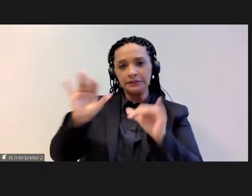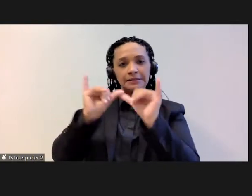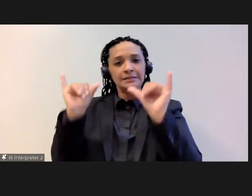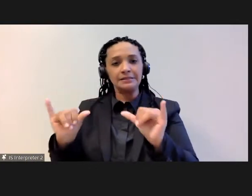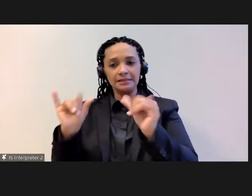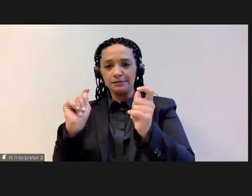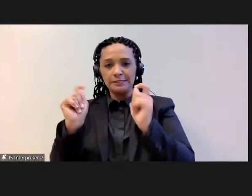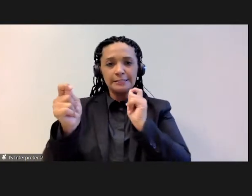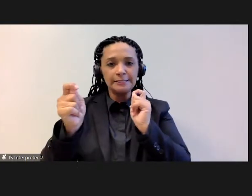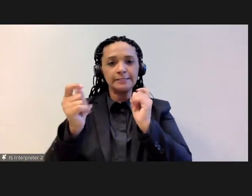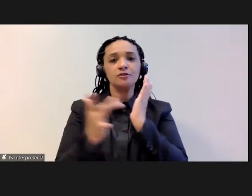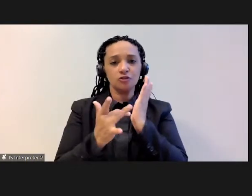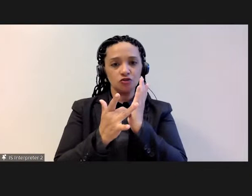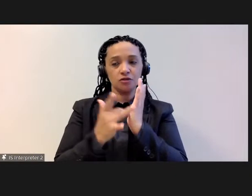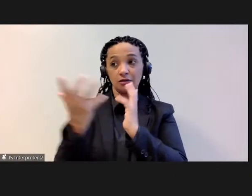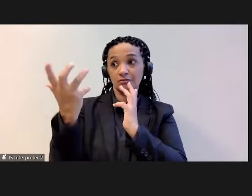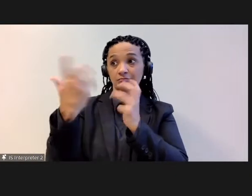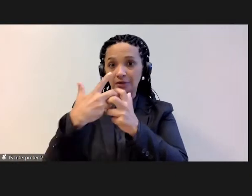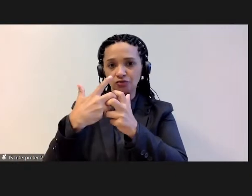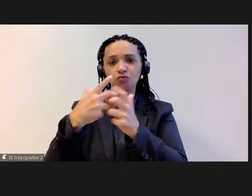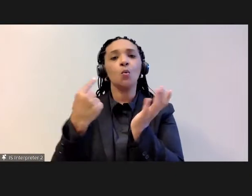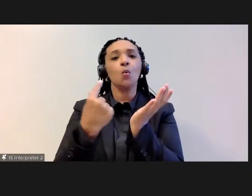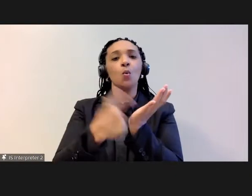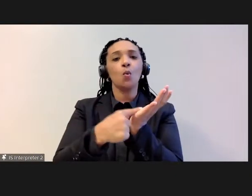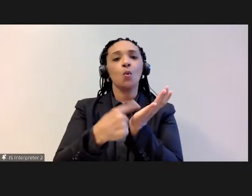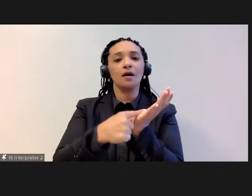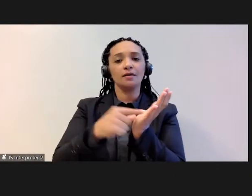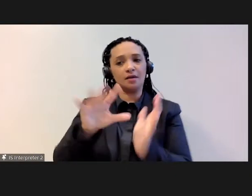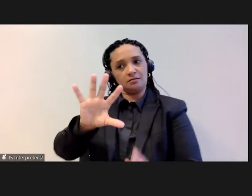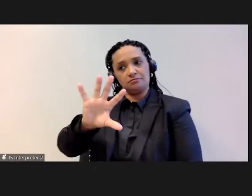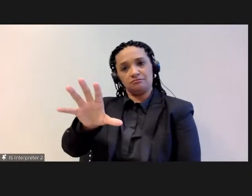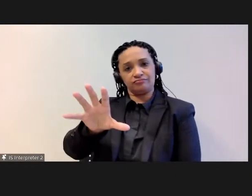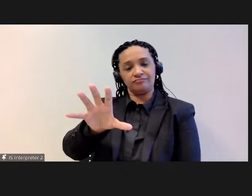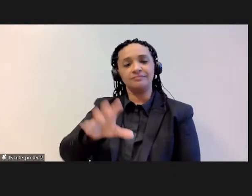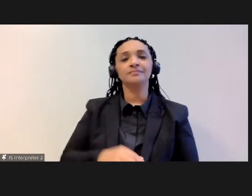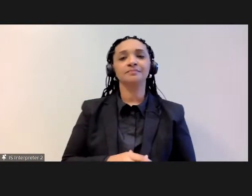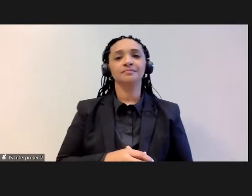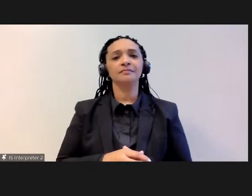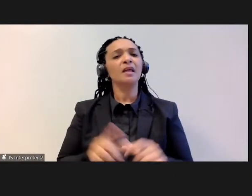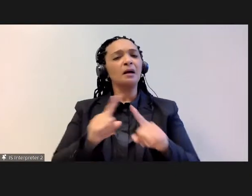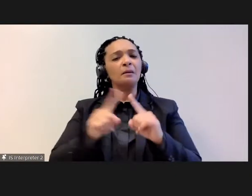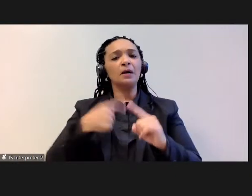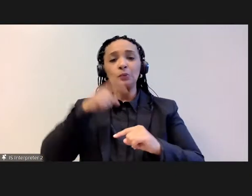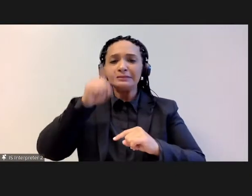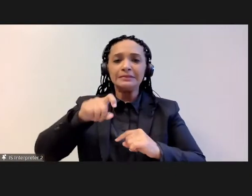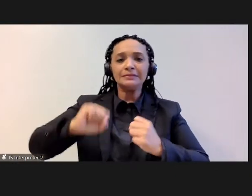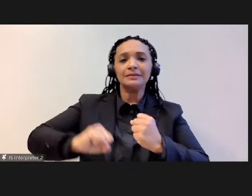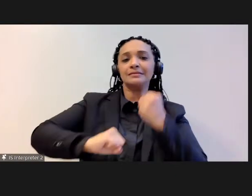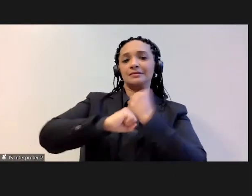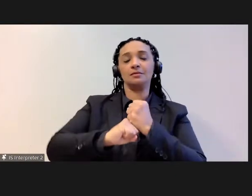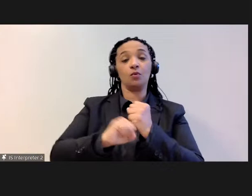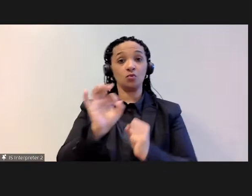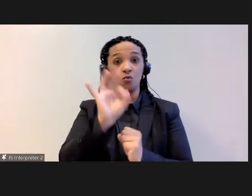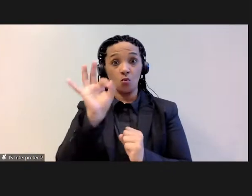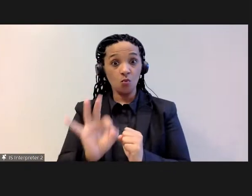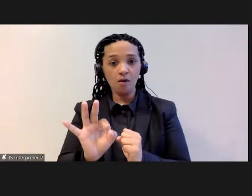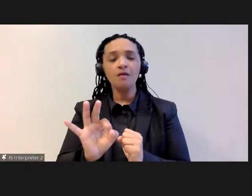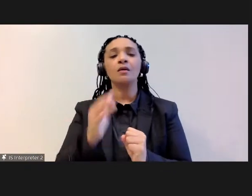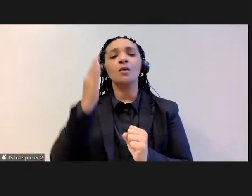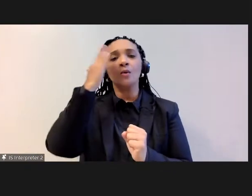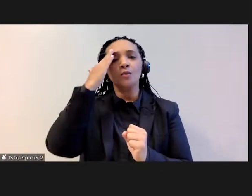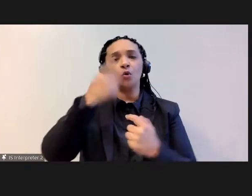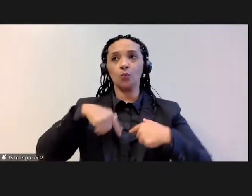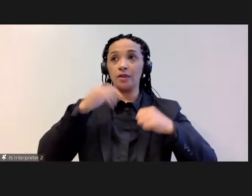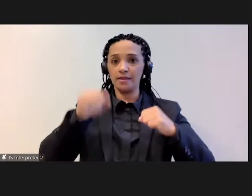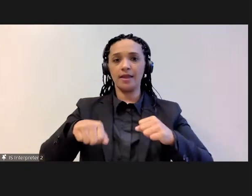at the subnational level in Uganda. So I think we need to be supporting these kind of models in a way that we could actually be able to scale